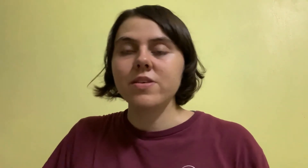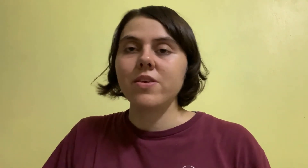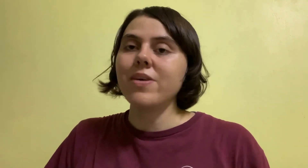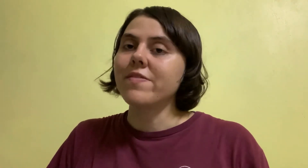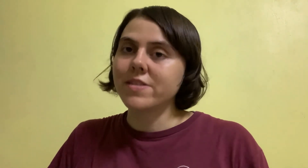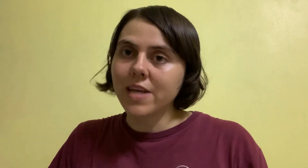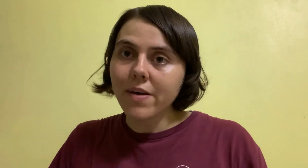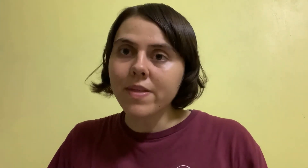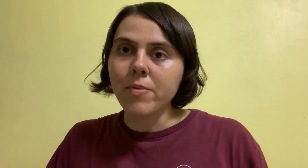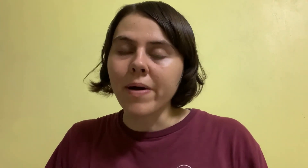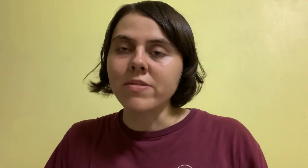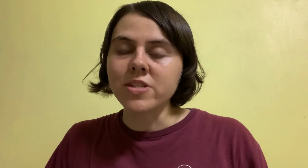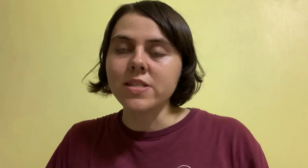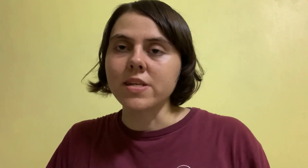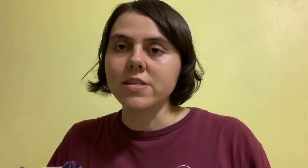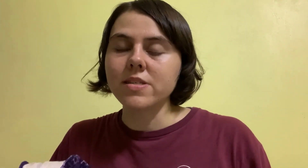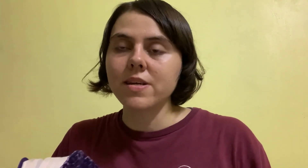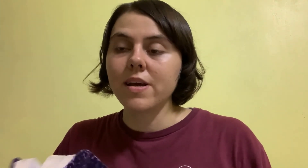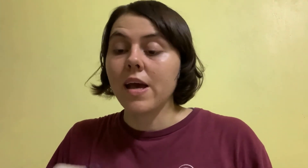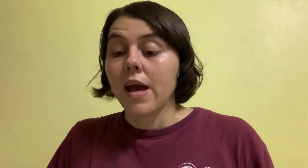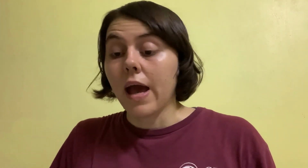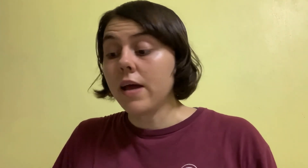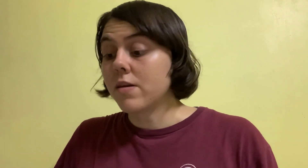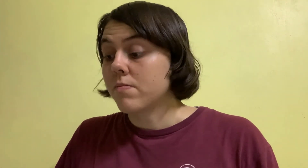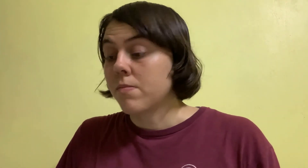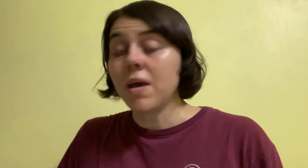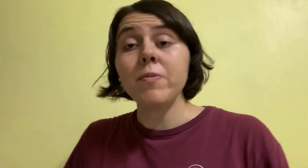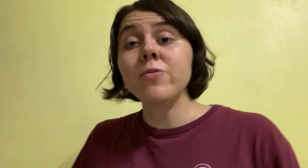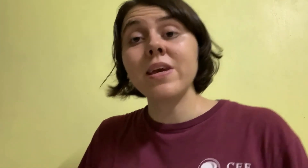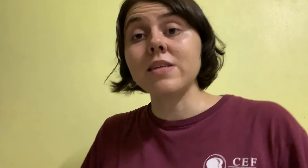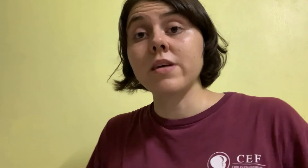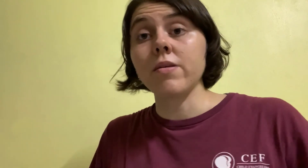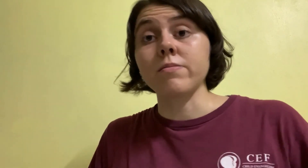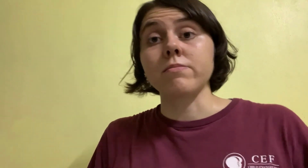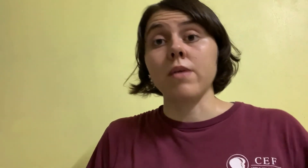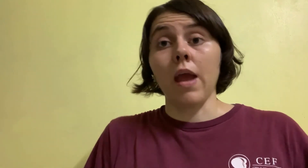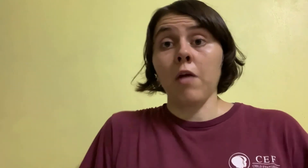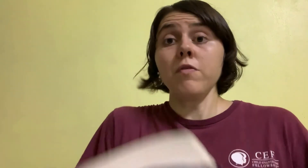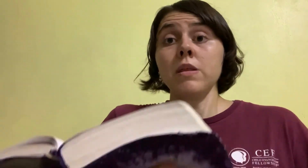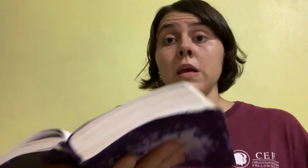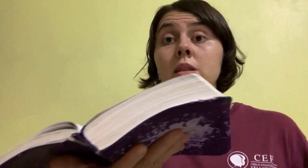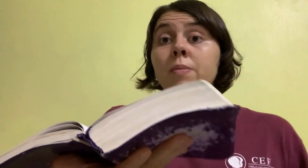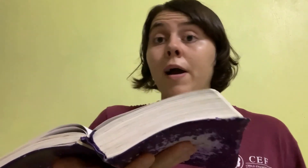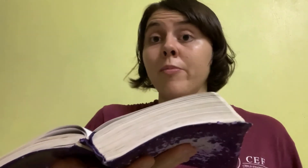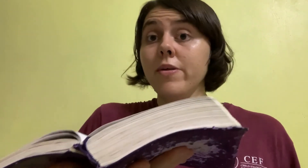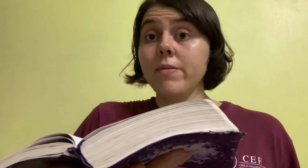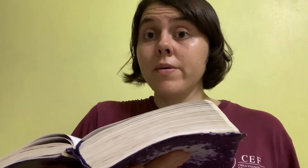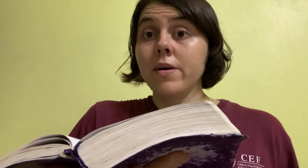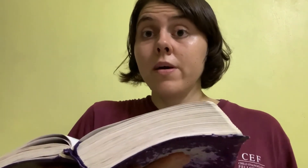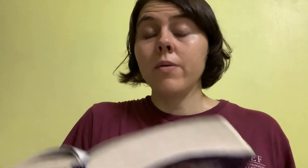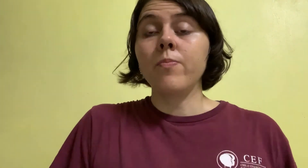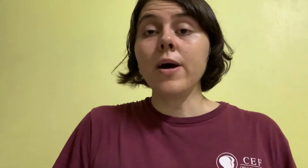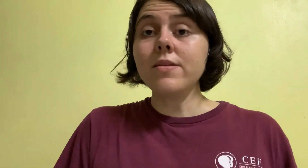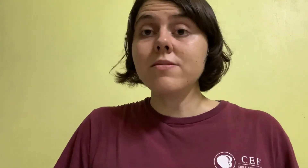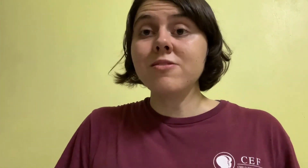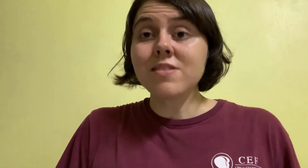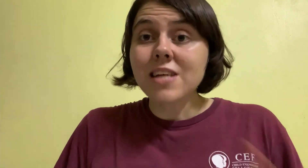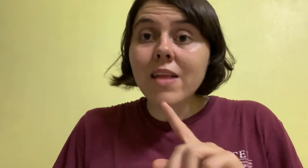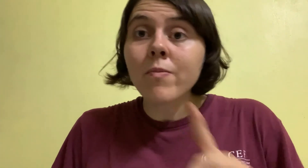you have to tell them about Jesus. And maybe you can't tell them everything in the Bible, but you can tell them one